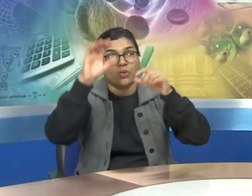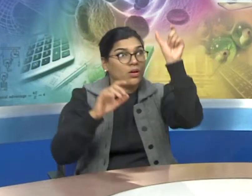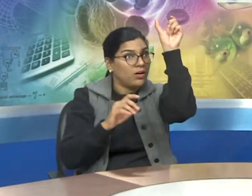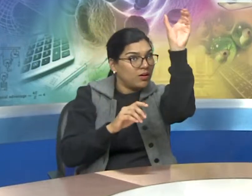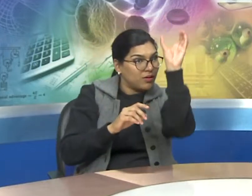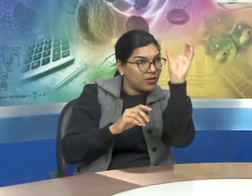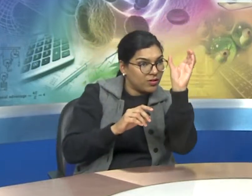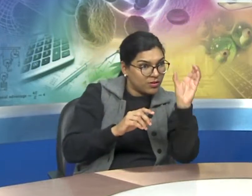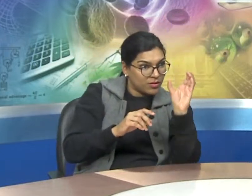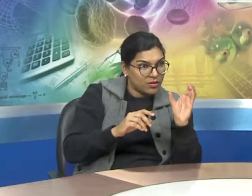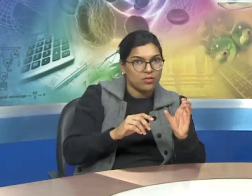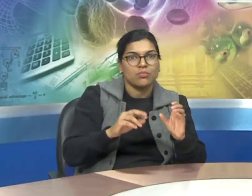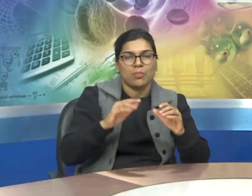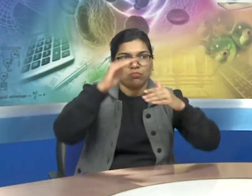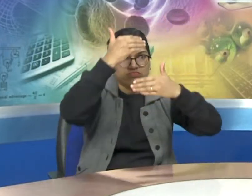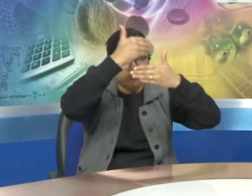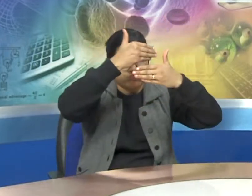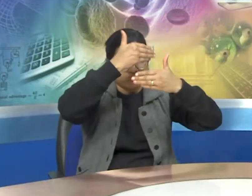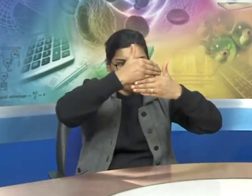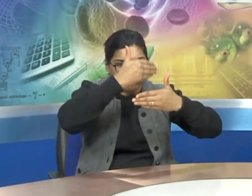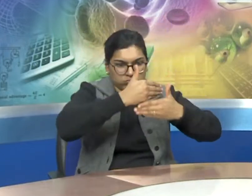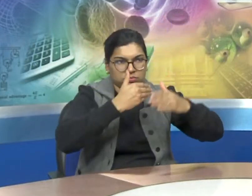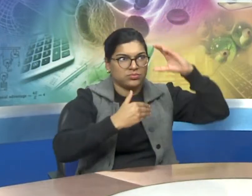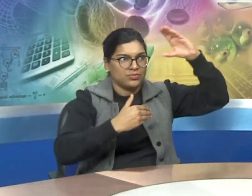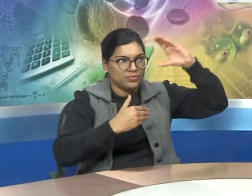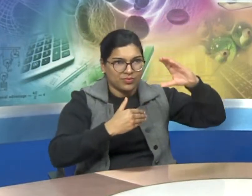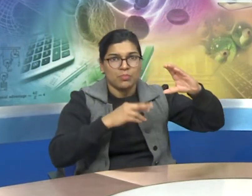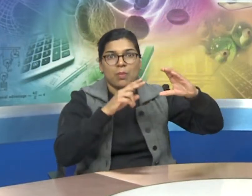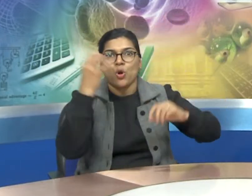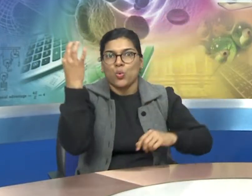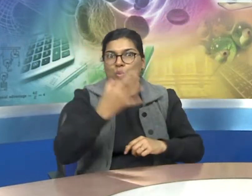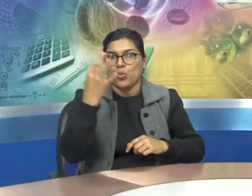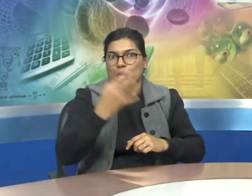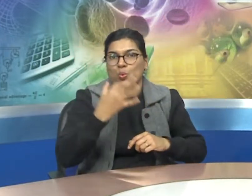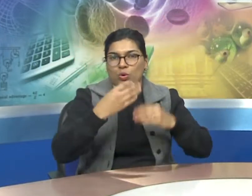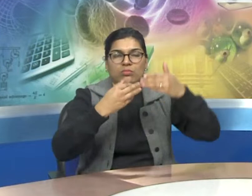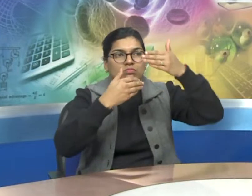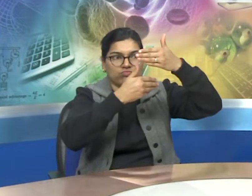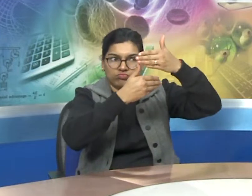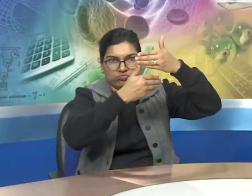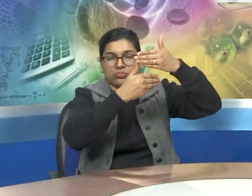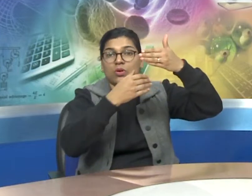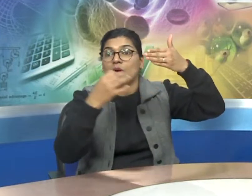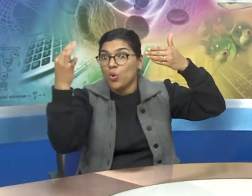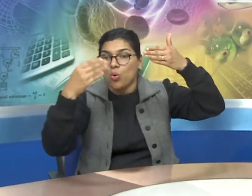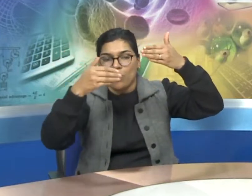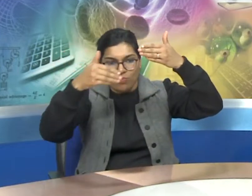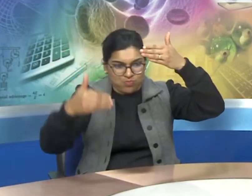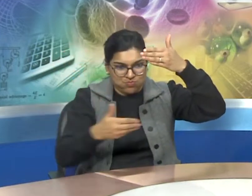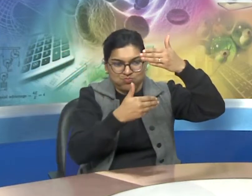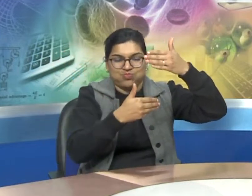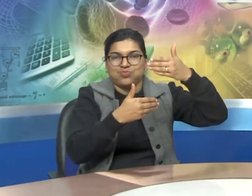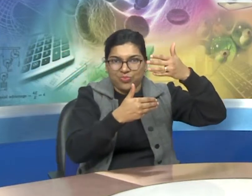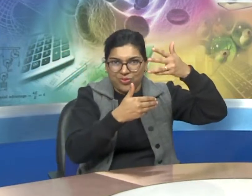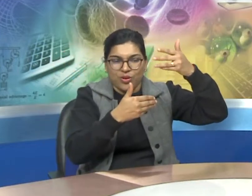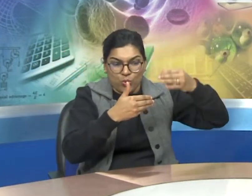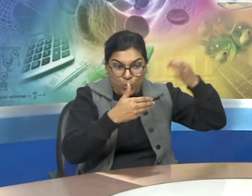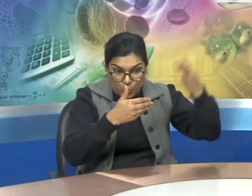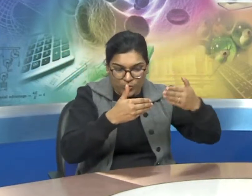PowerPoint presentation has different slides, or we can call it as different pages of the presentations